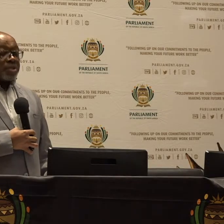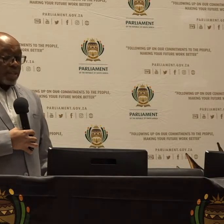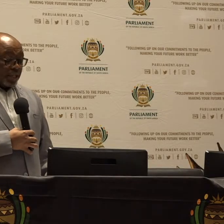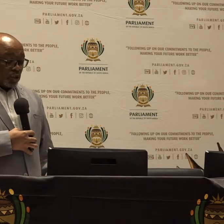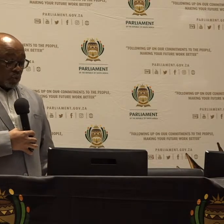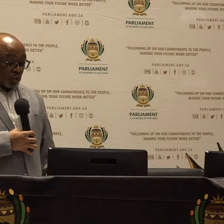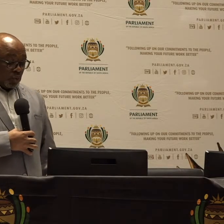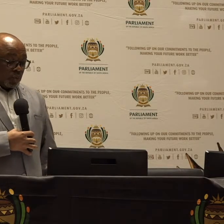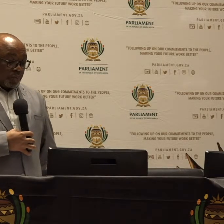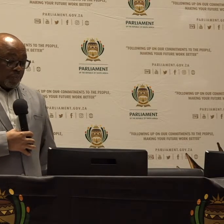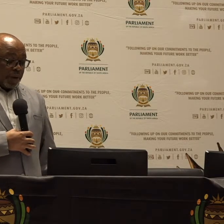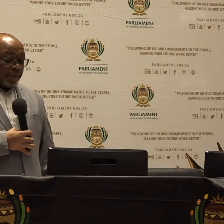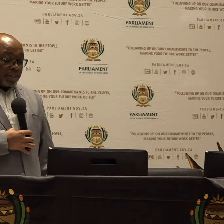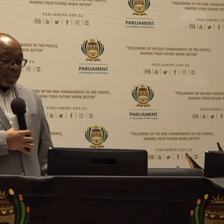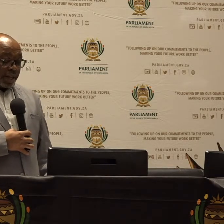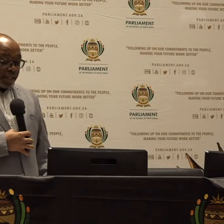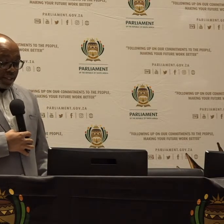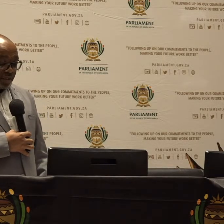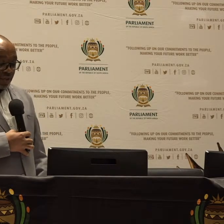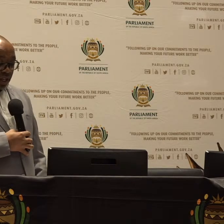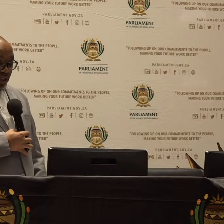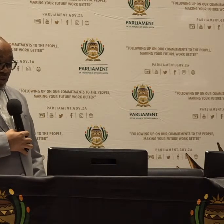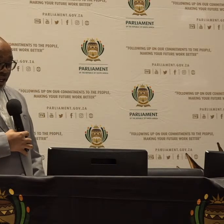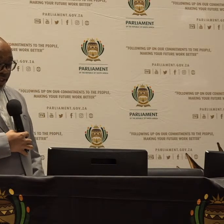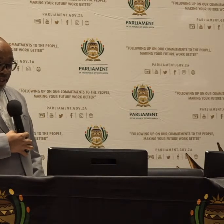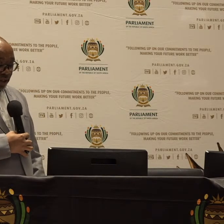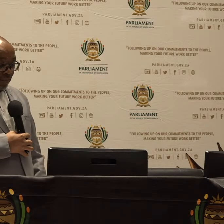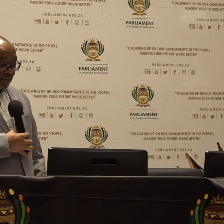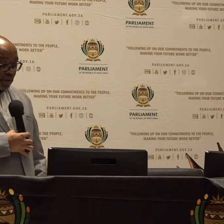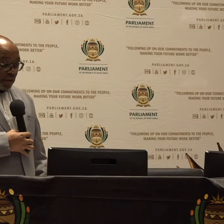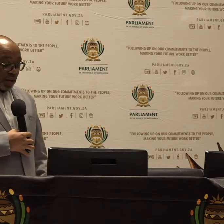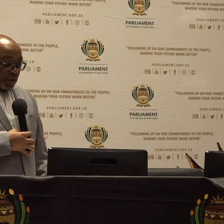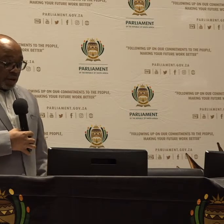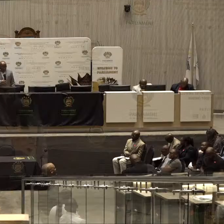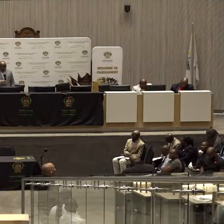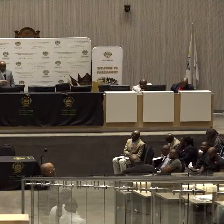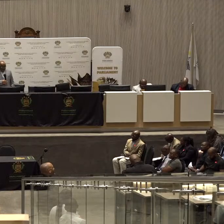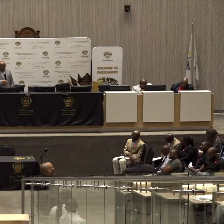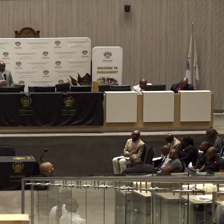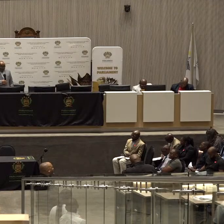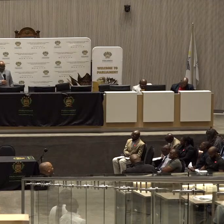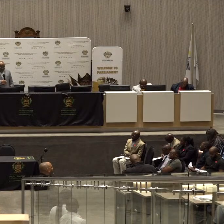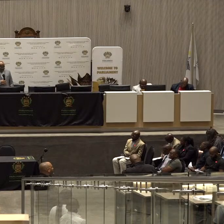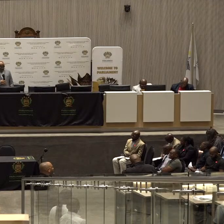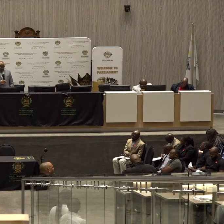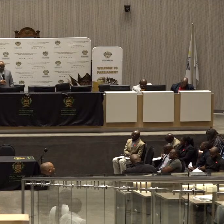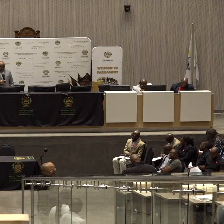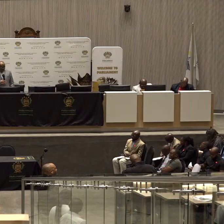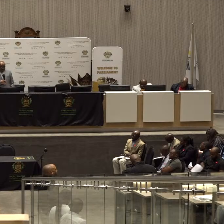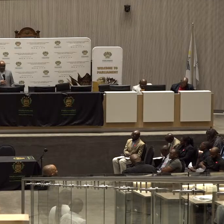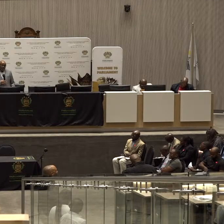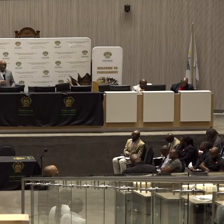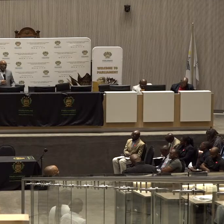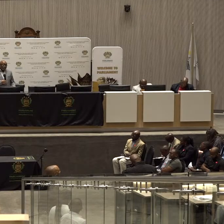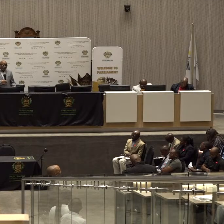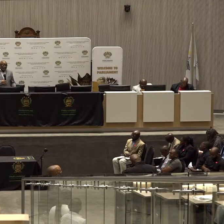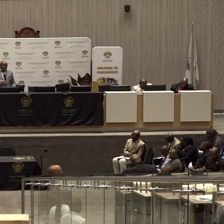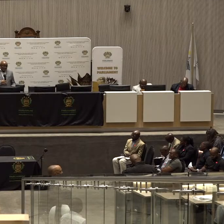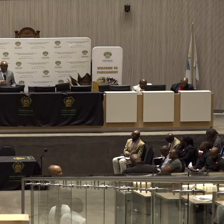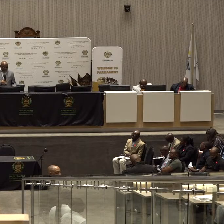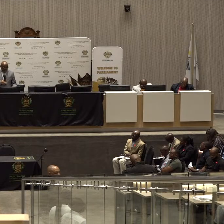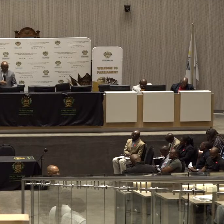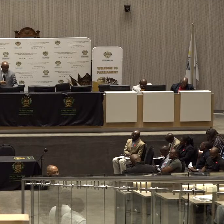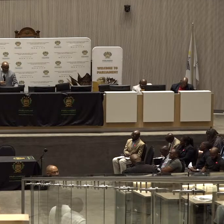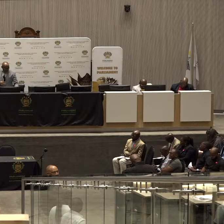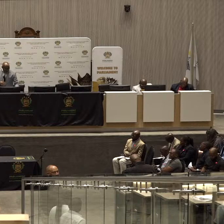and close 32 permits the rail safety regulator to impose certain conditions on